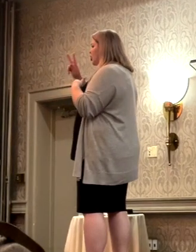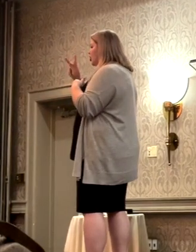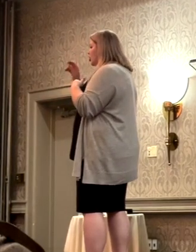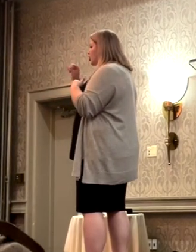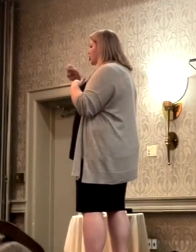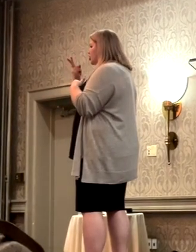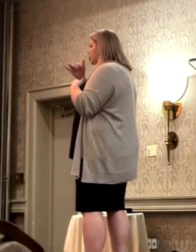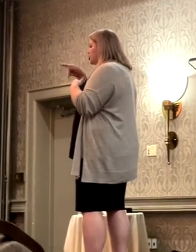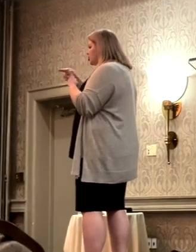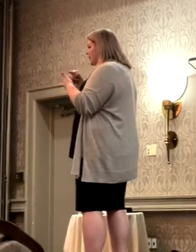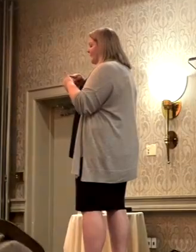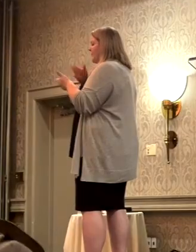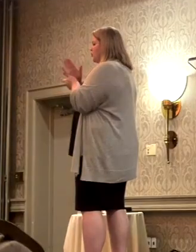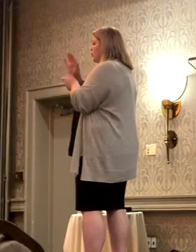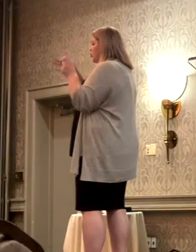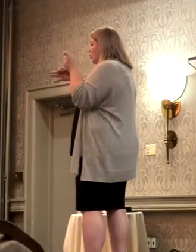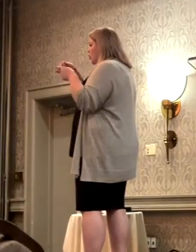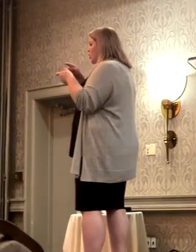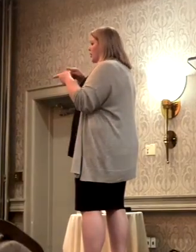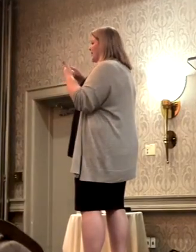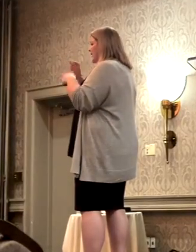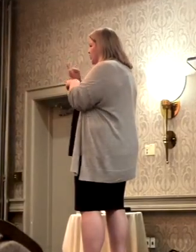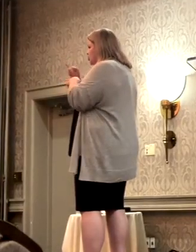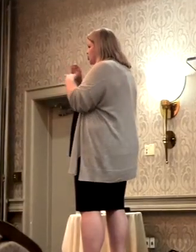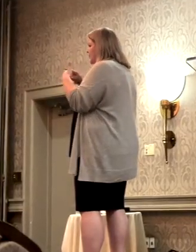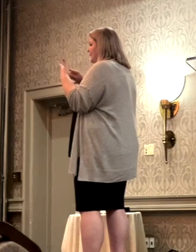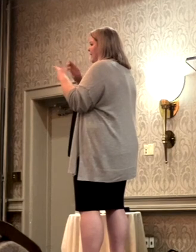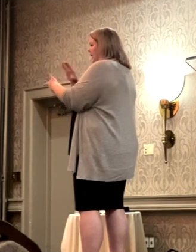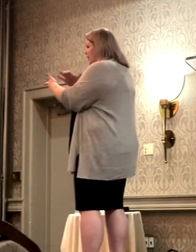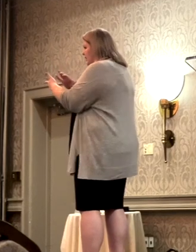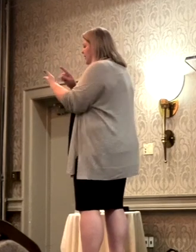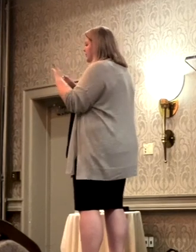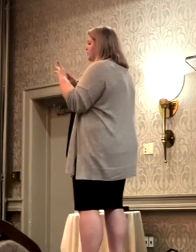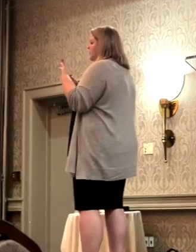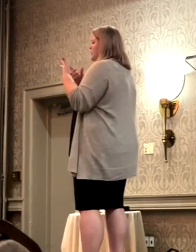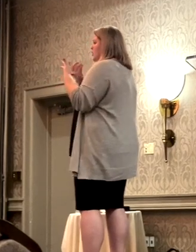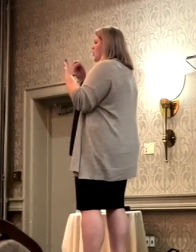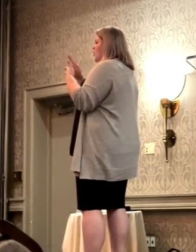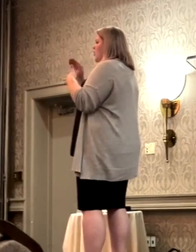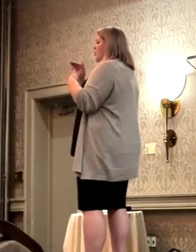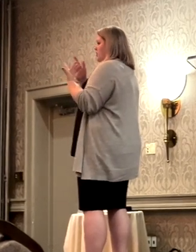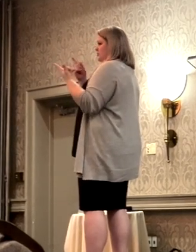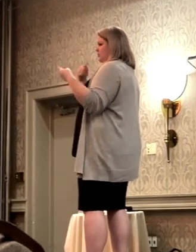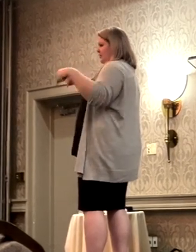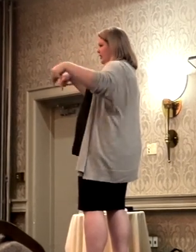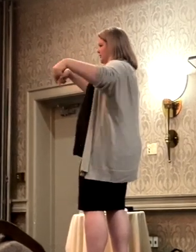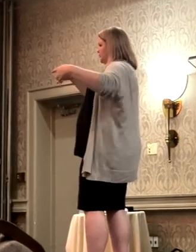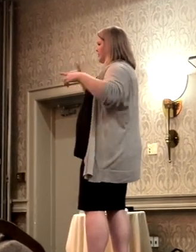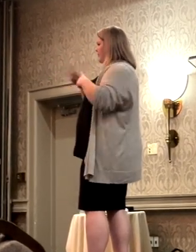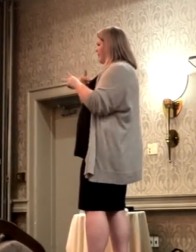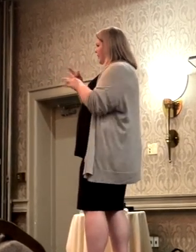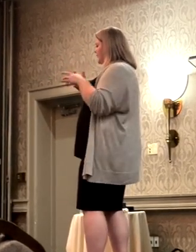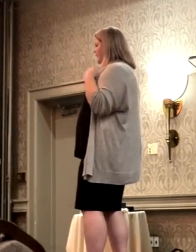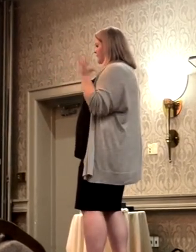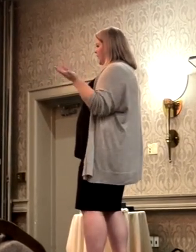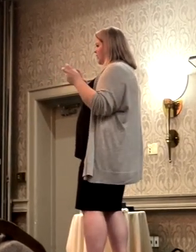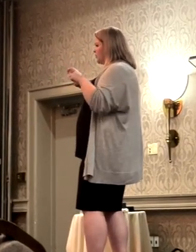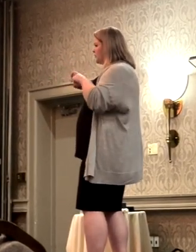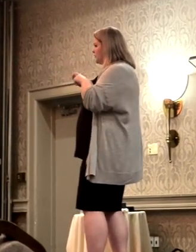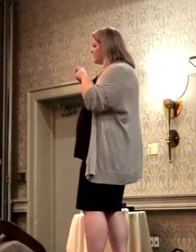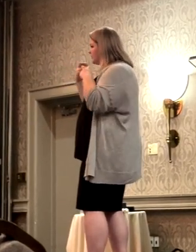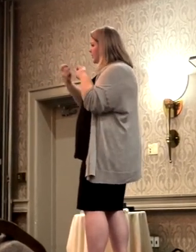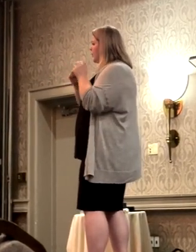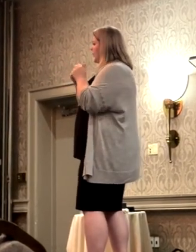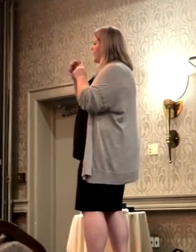the court, whether it's internships or clinics, or evenings such as this, where you sit with members of